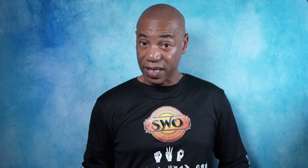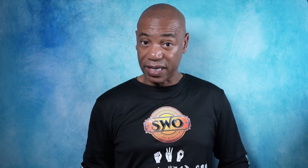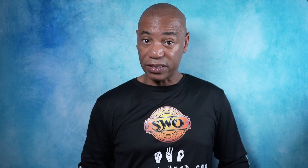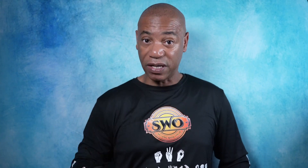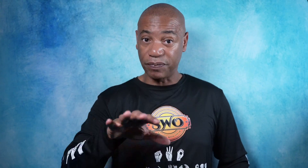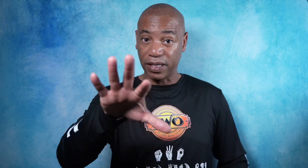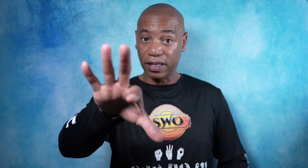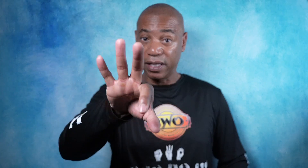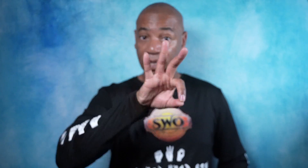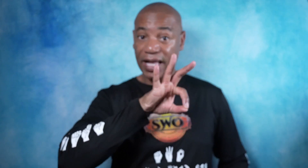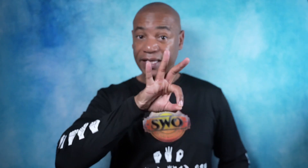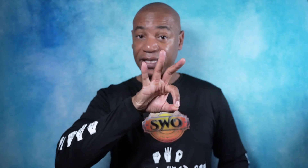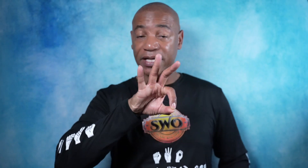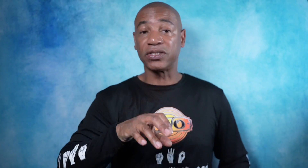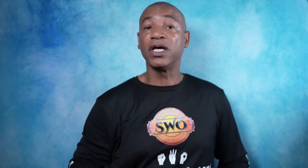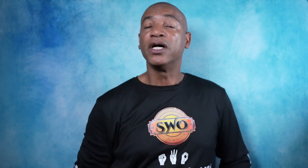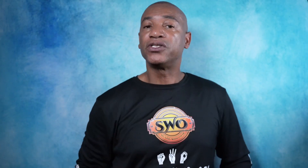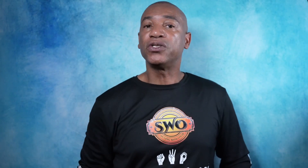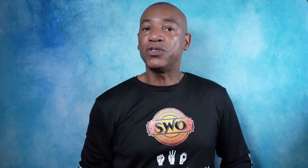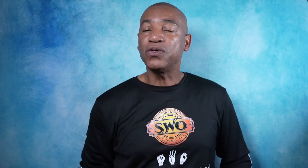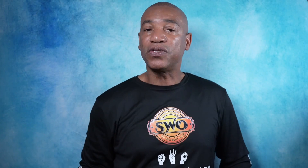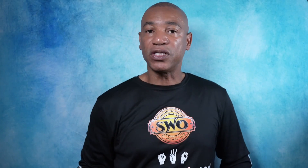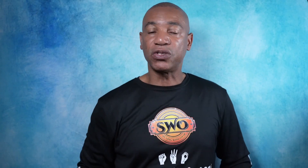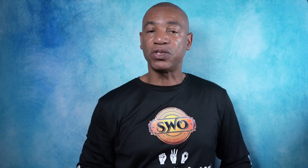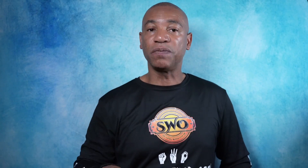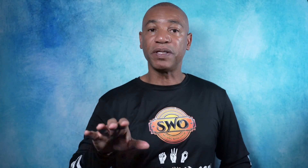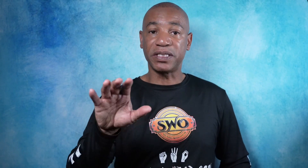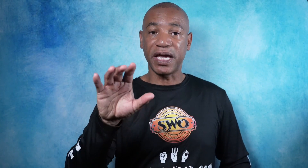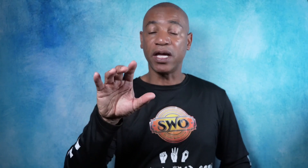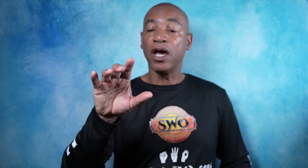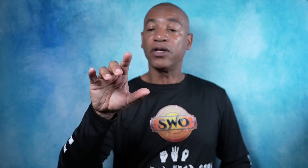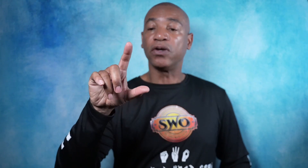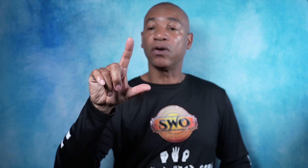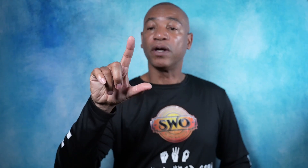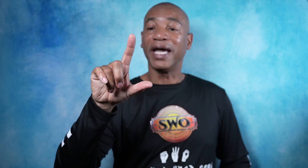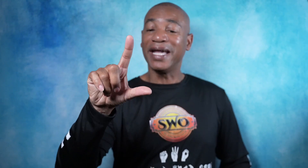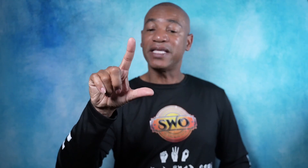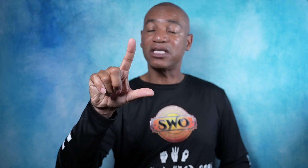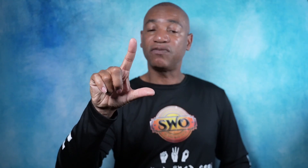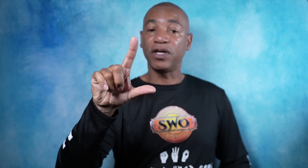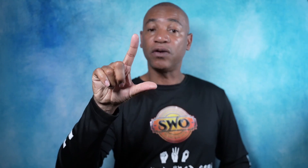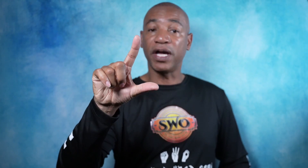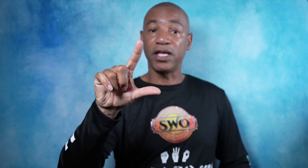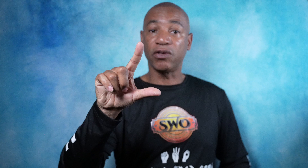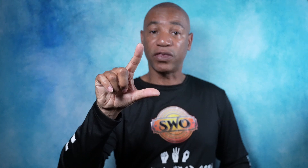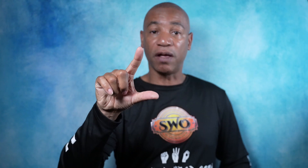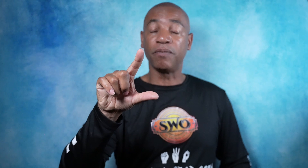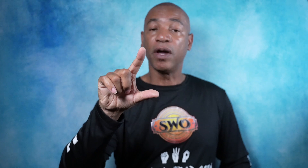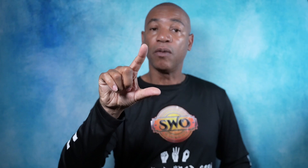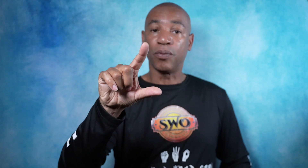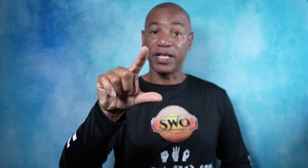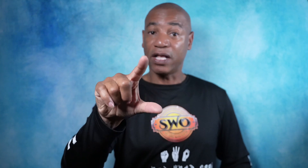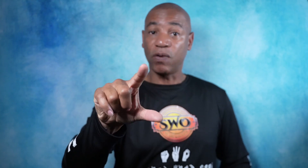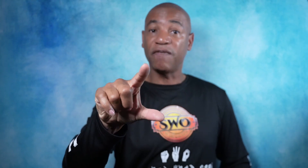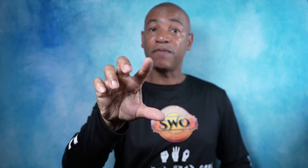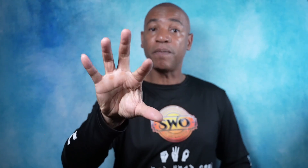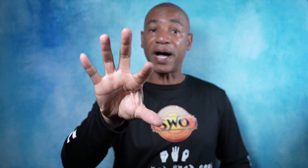picking something, like this. To do this, you simply take your index finger and your thumb, bring that away from the